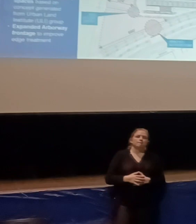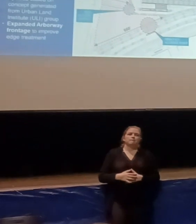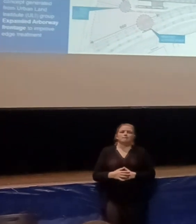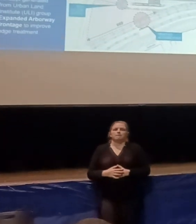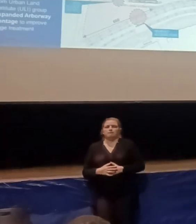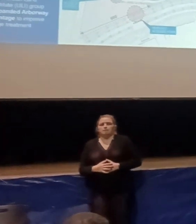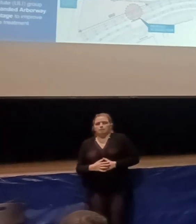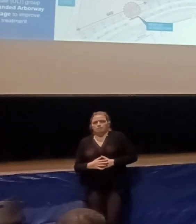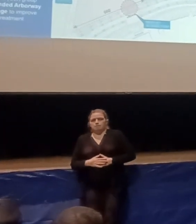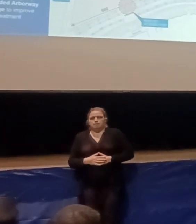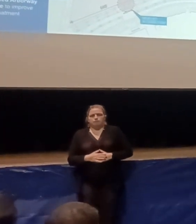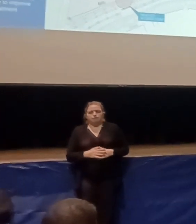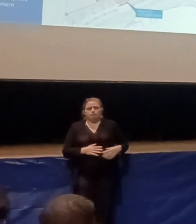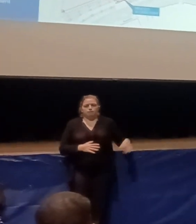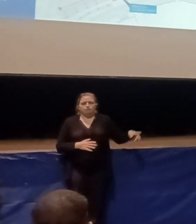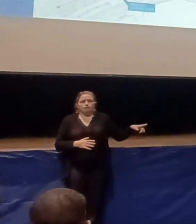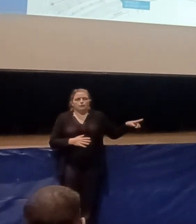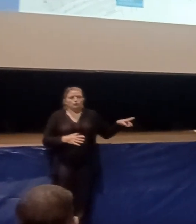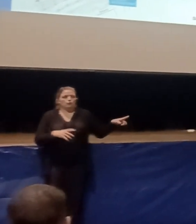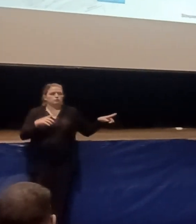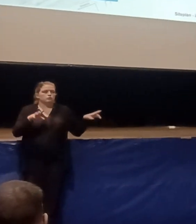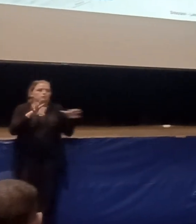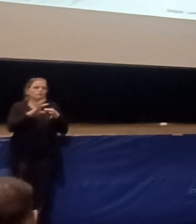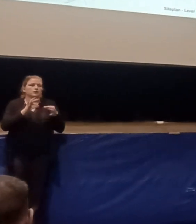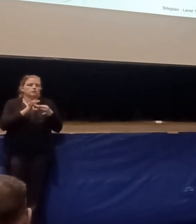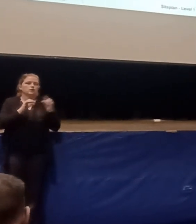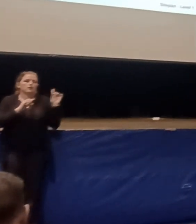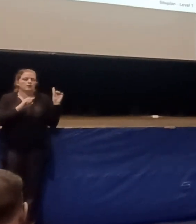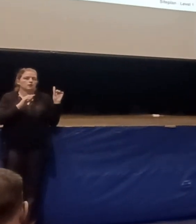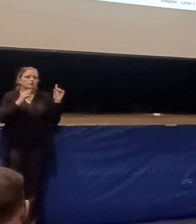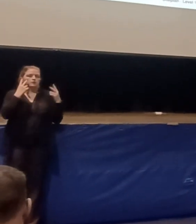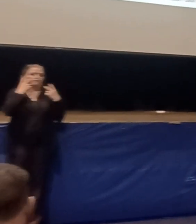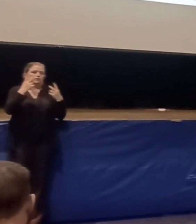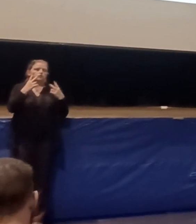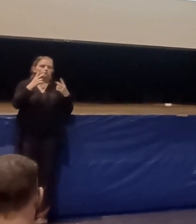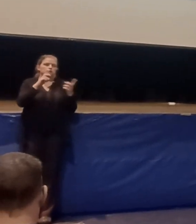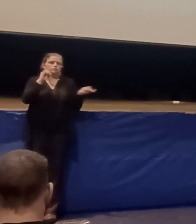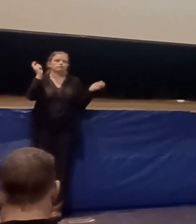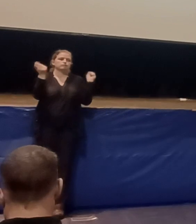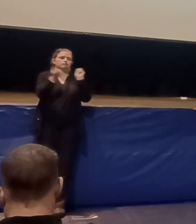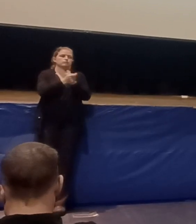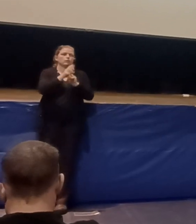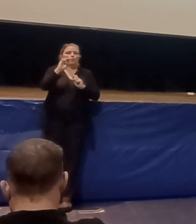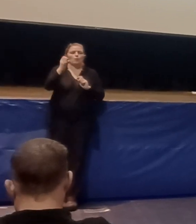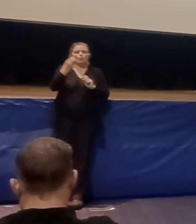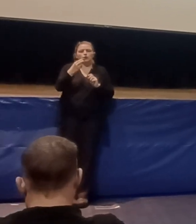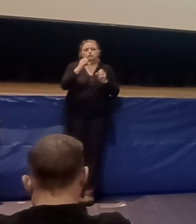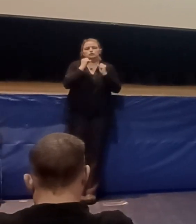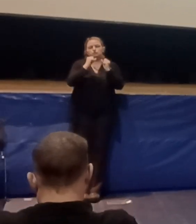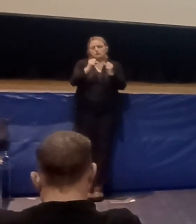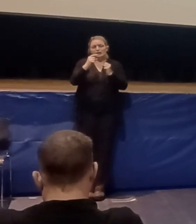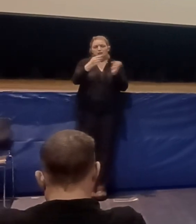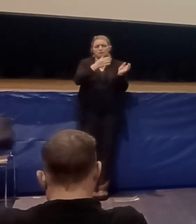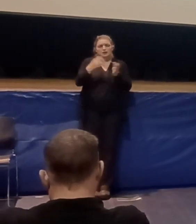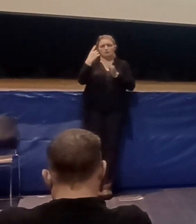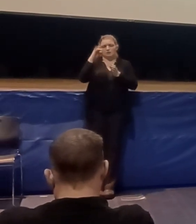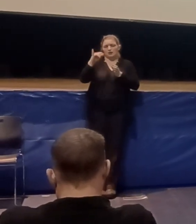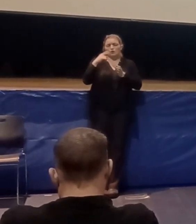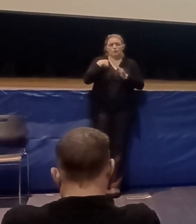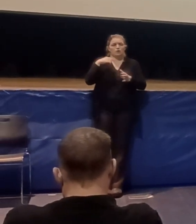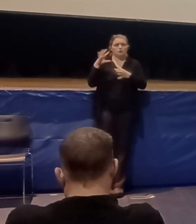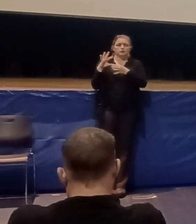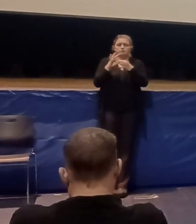this whole sort of view envisions a significantly reconfigured Washington Street, and the planning for that would likely happen contemporaneous